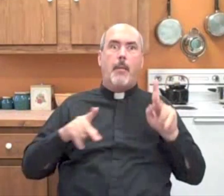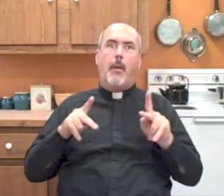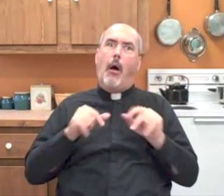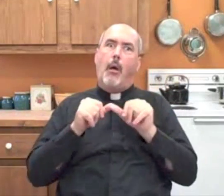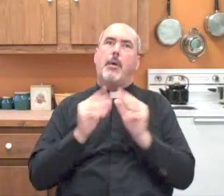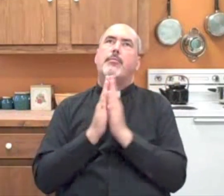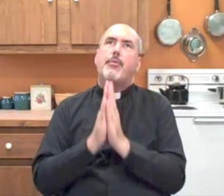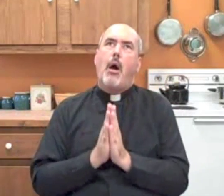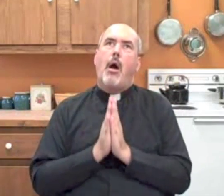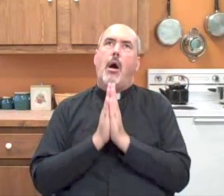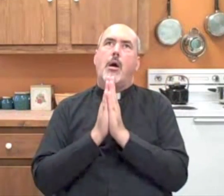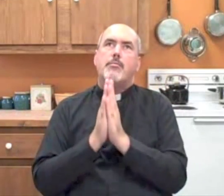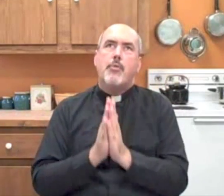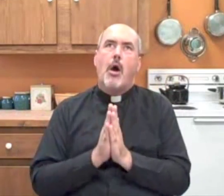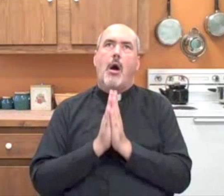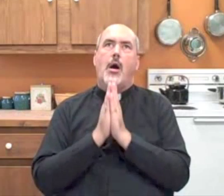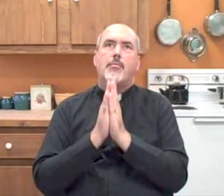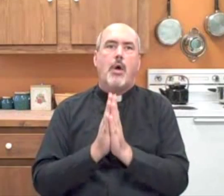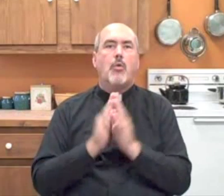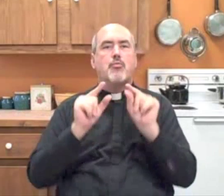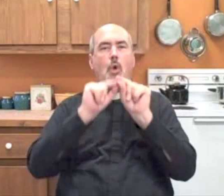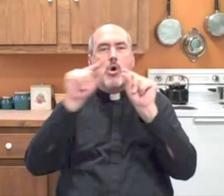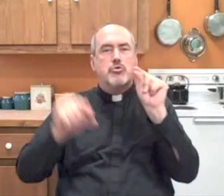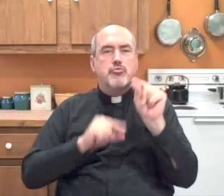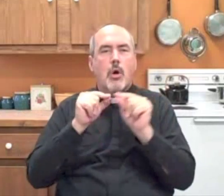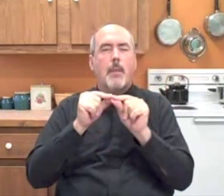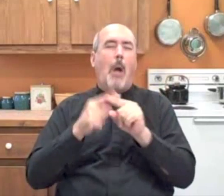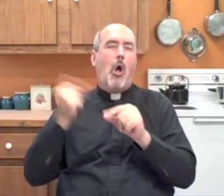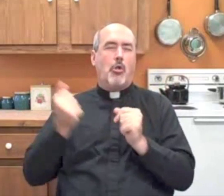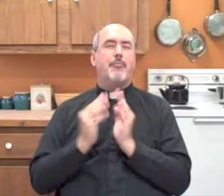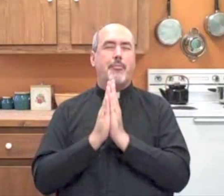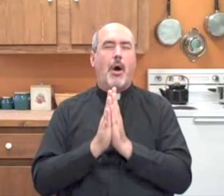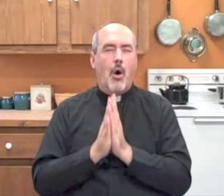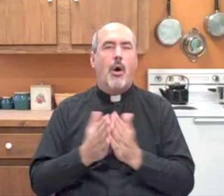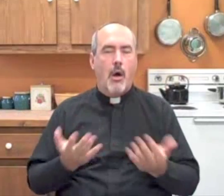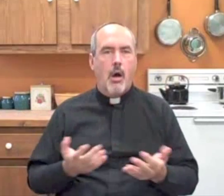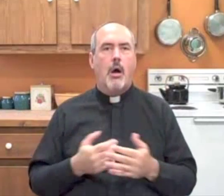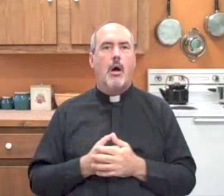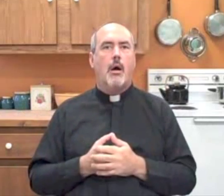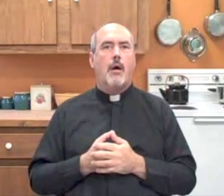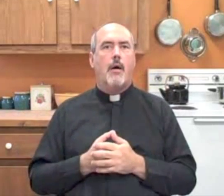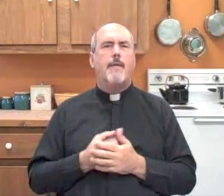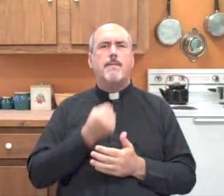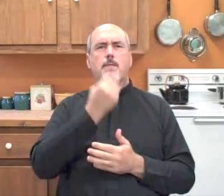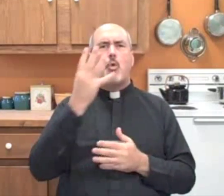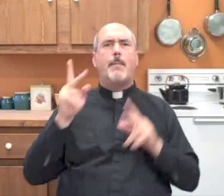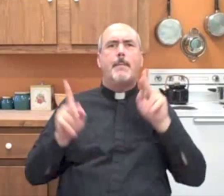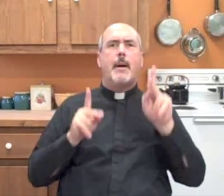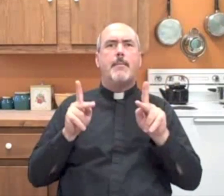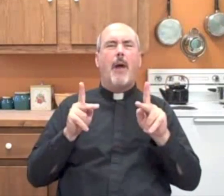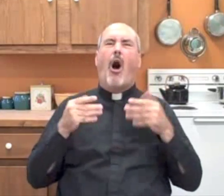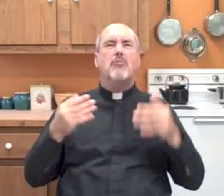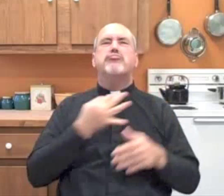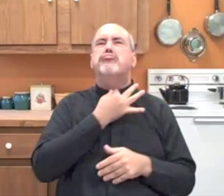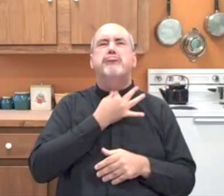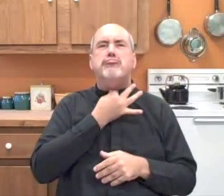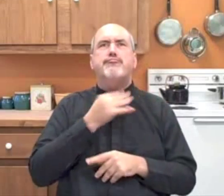soaked. They continued praying the rosary as well as other prayers. And a few people got